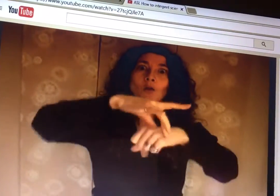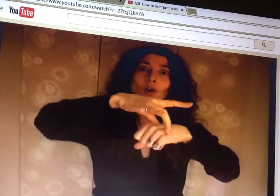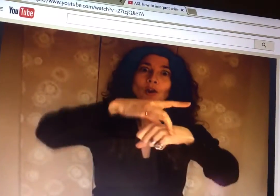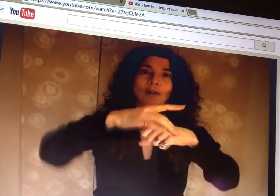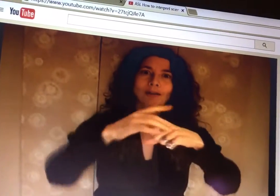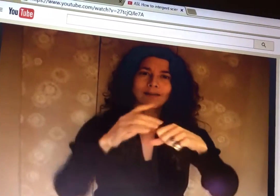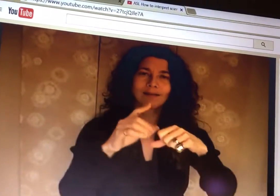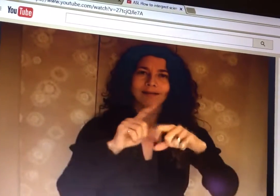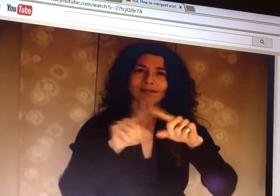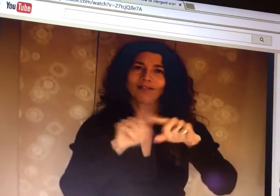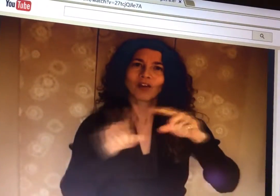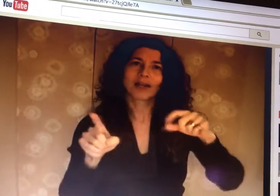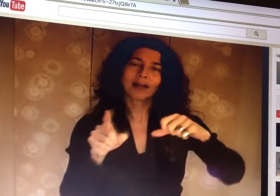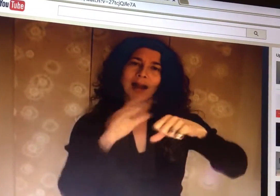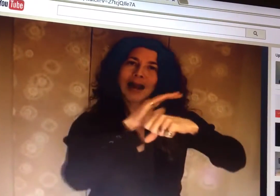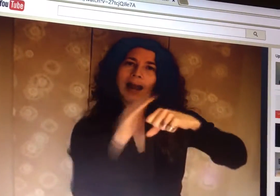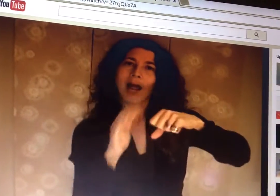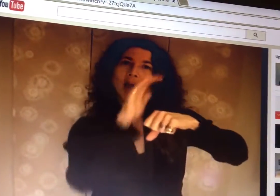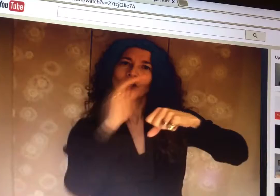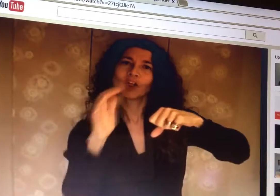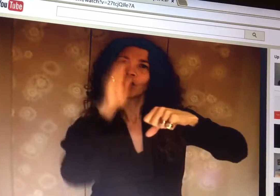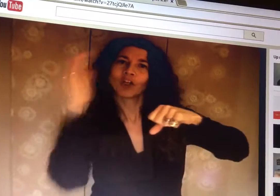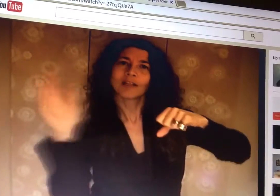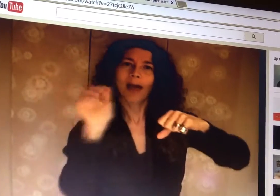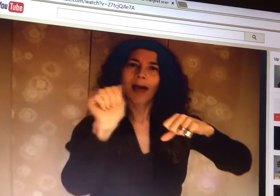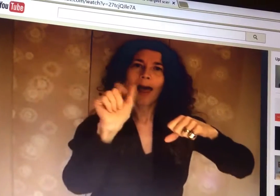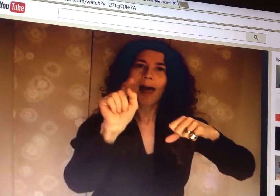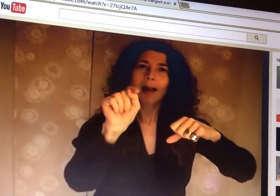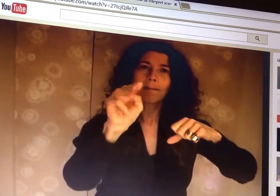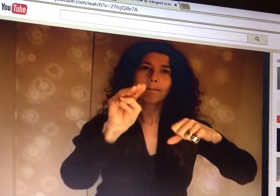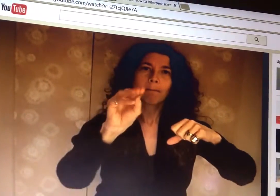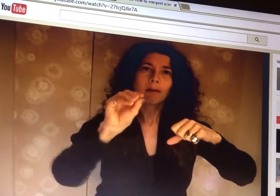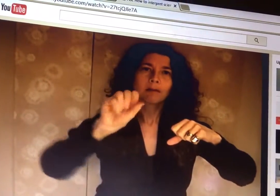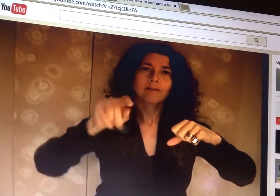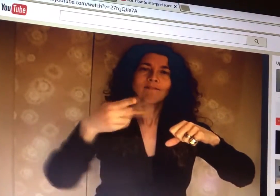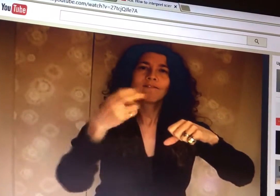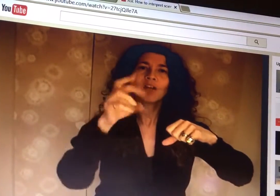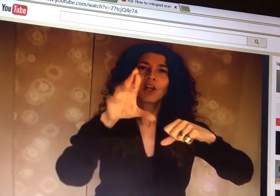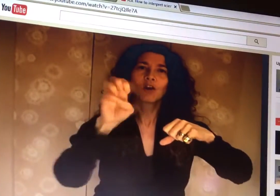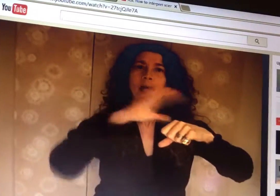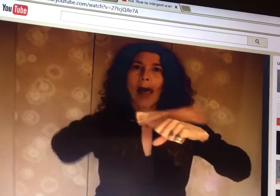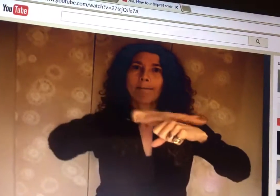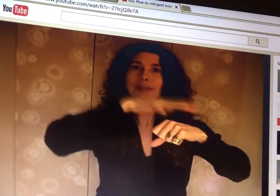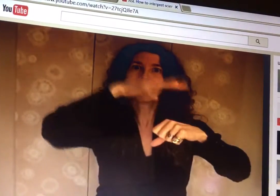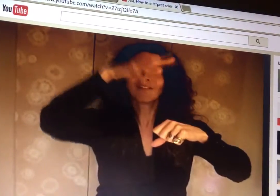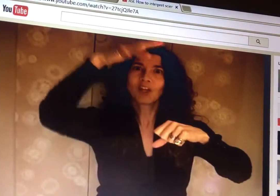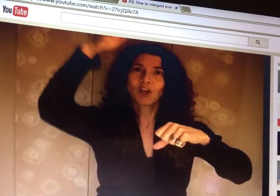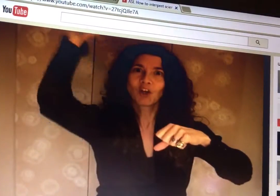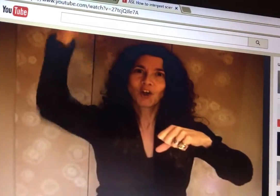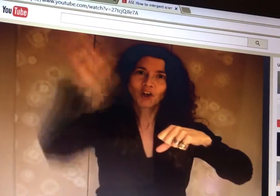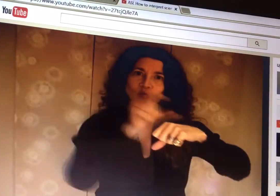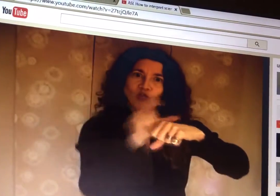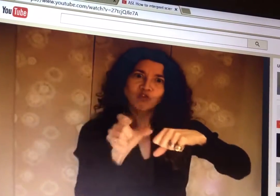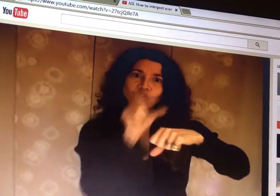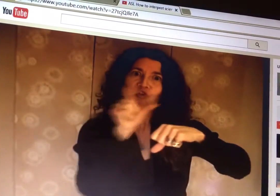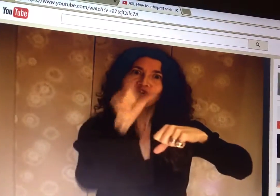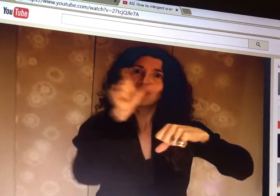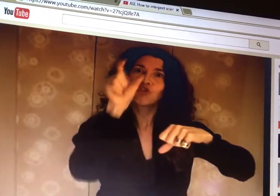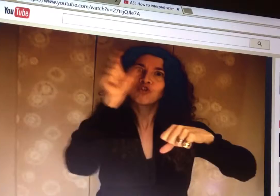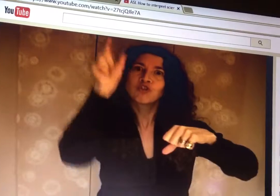a science classroom when kids are talking about the Earth and all of the different layers of the